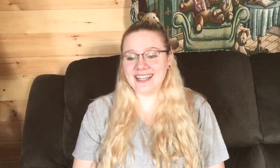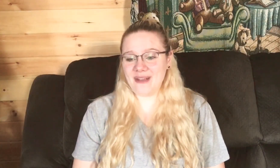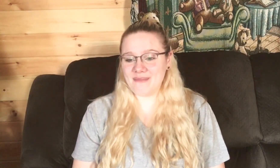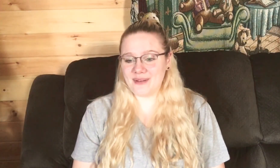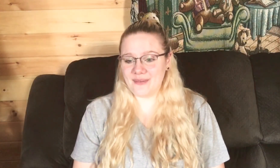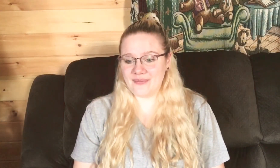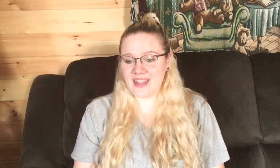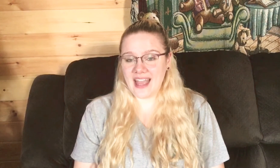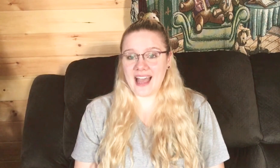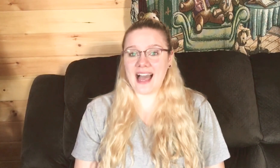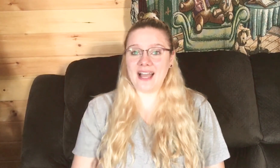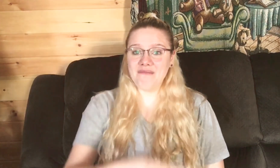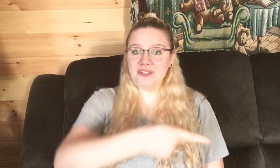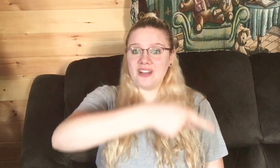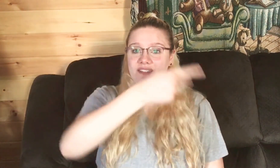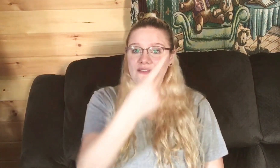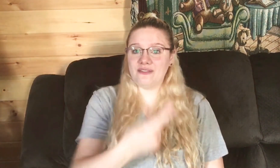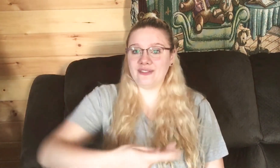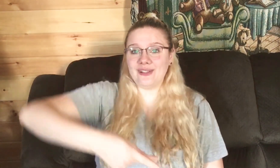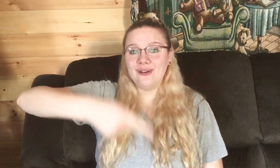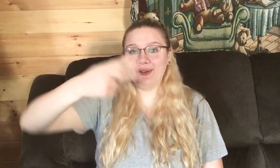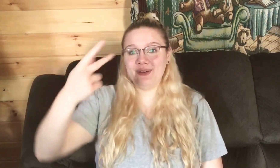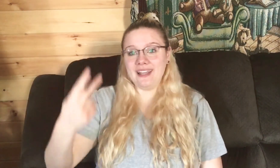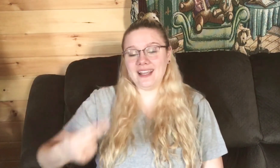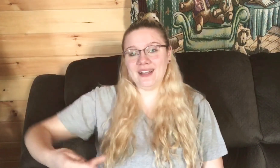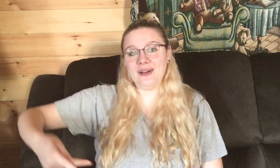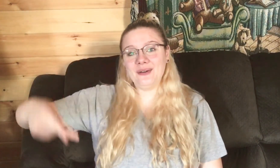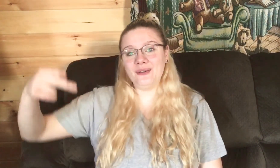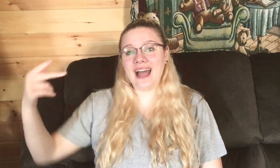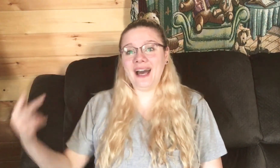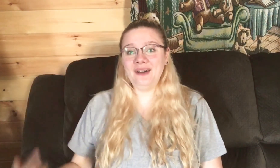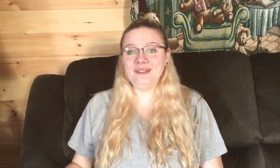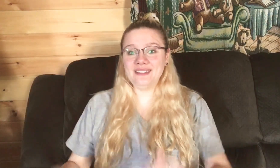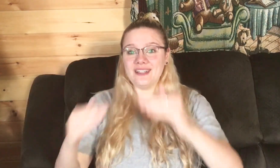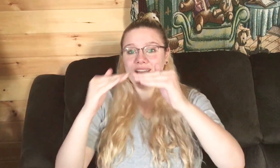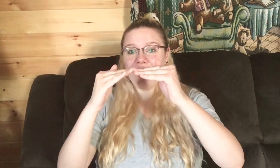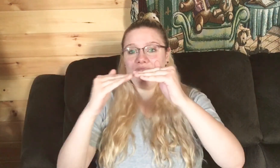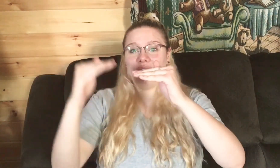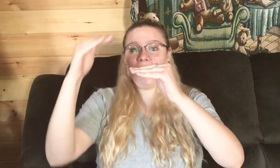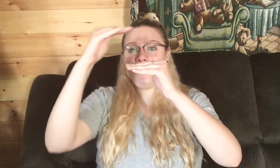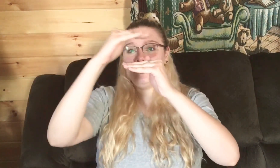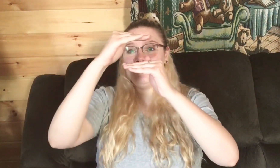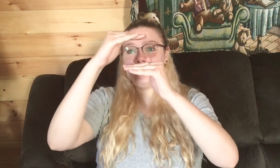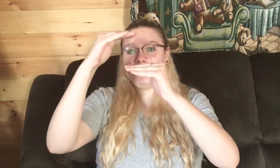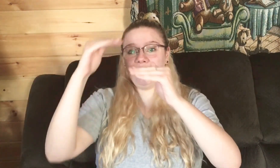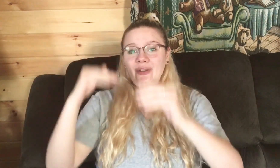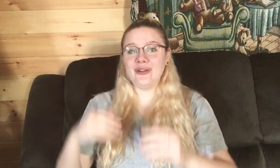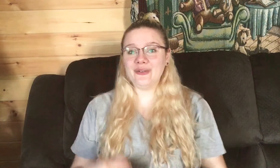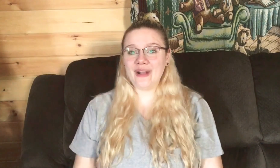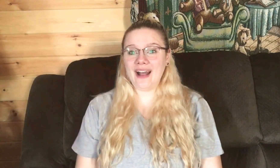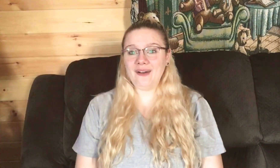nip. I'm just floating around over